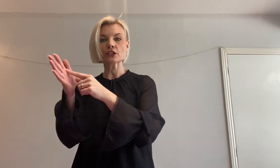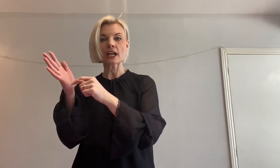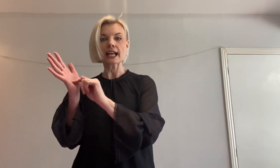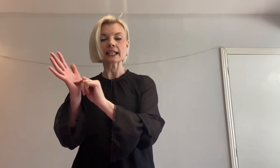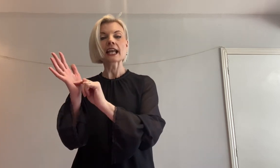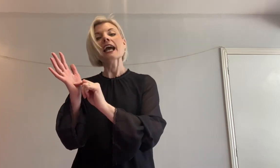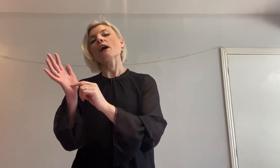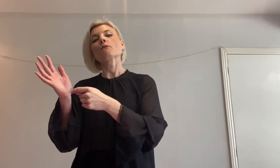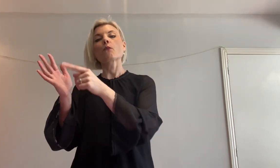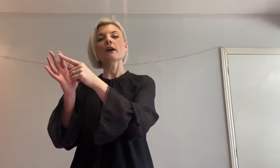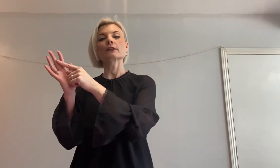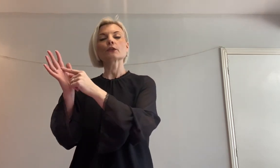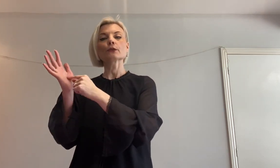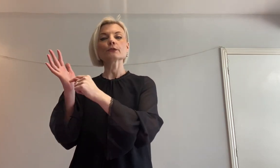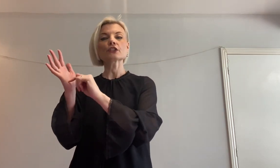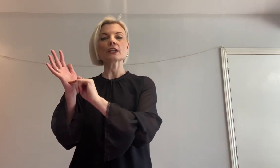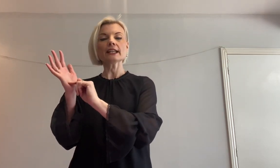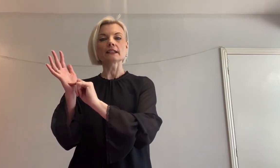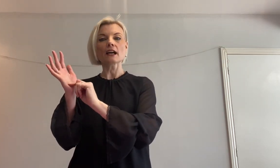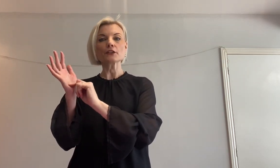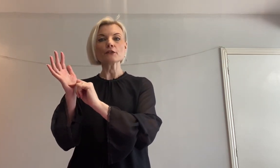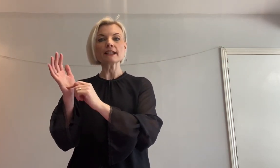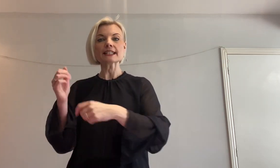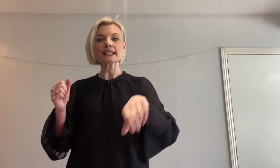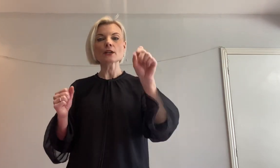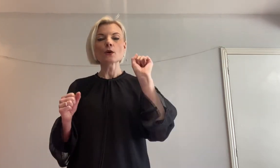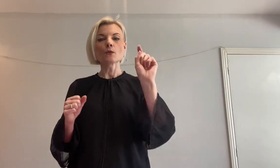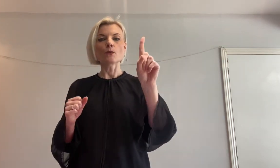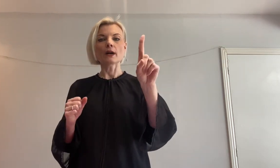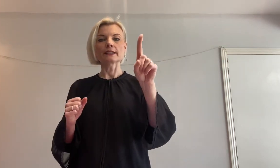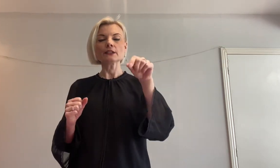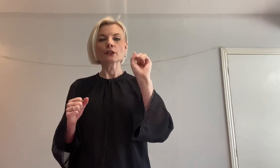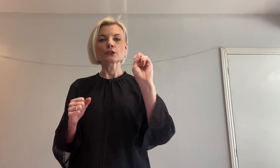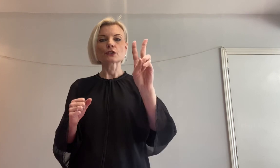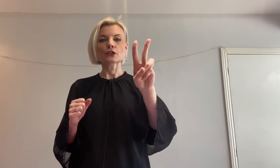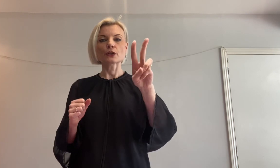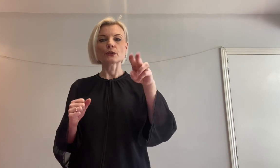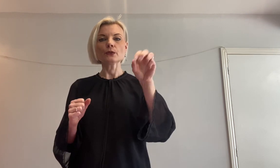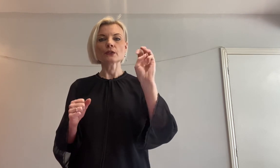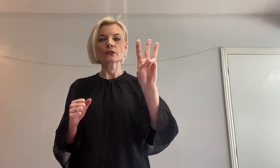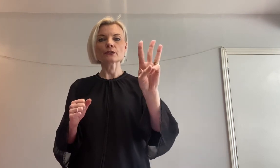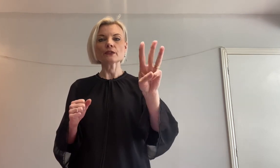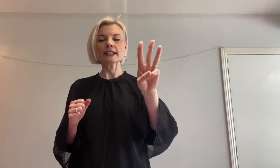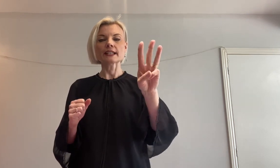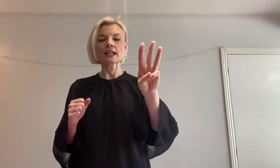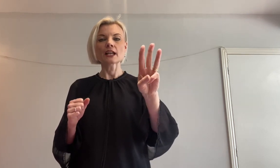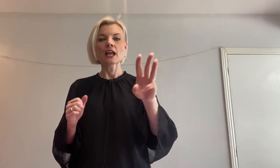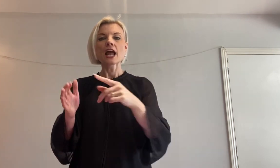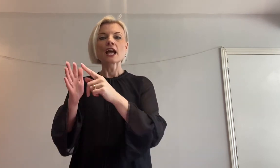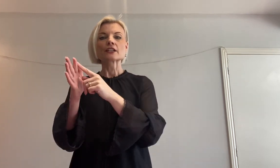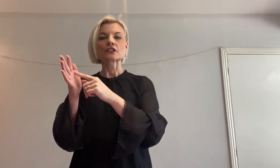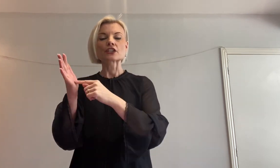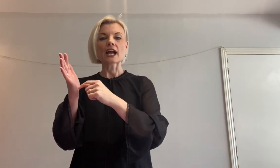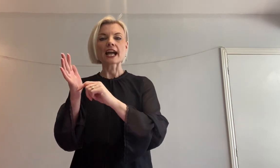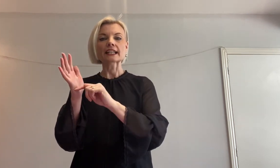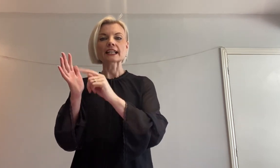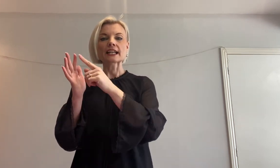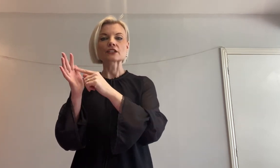Jack and one called Jill. Are you ready? One, two, three. Jack and